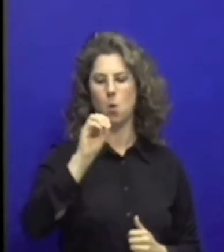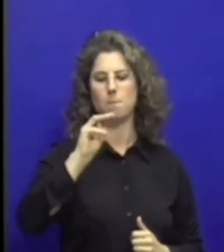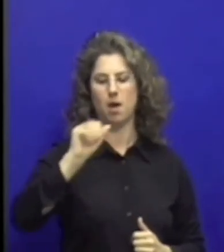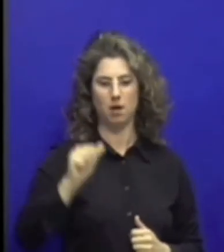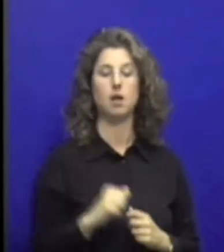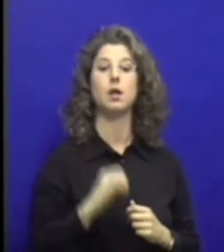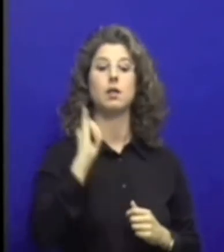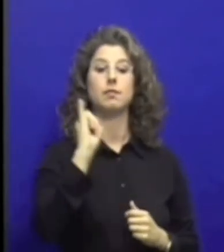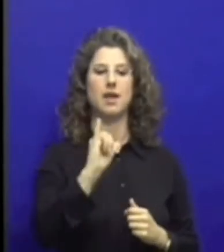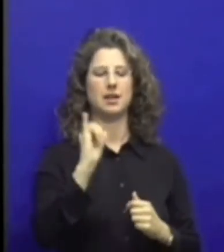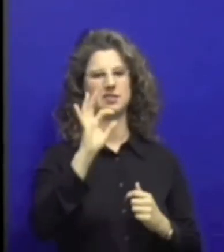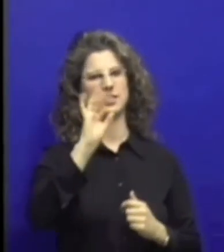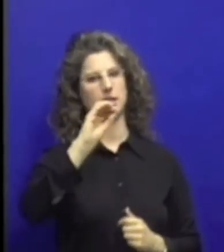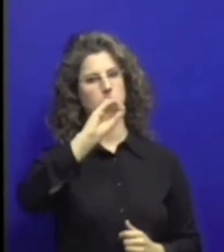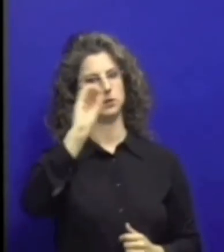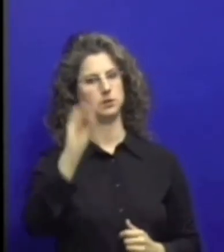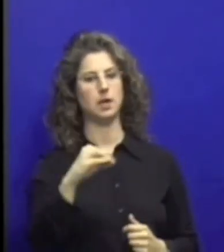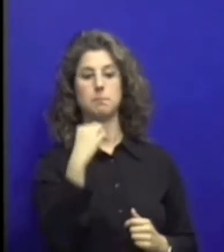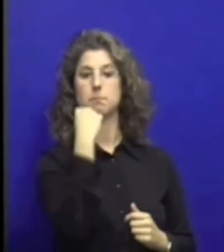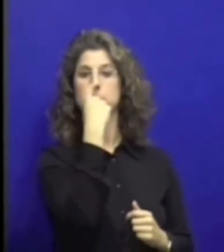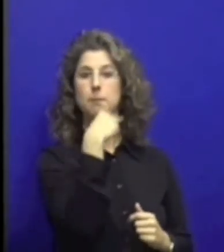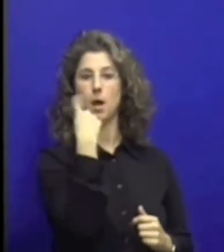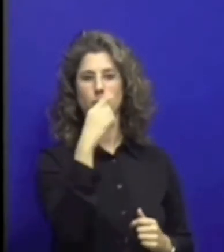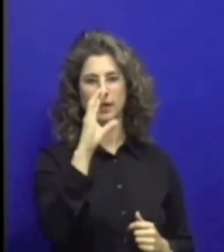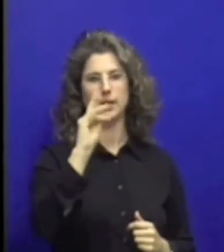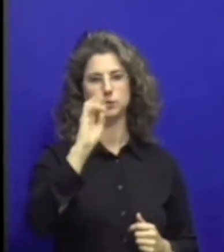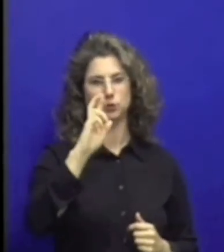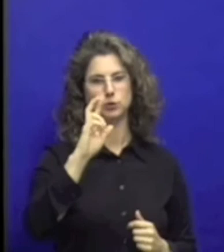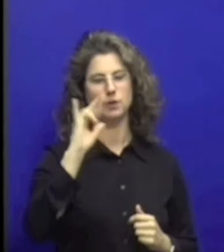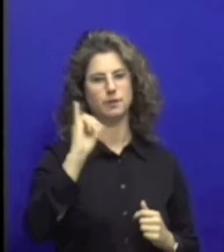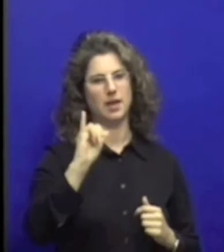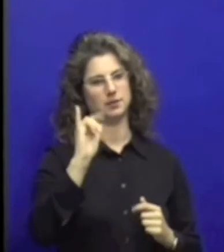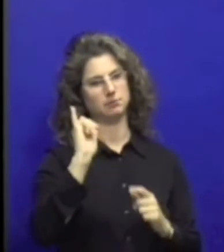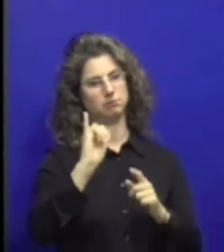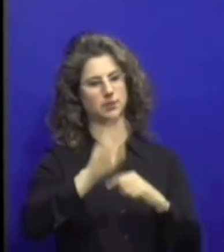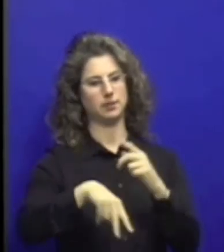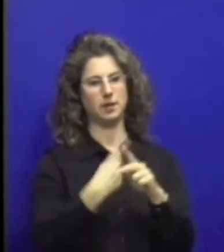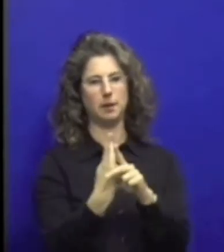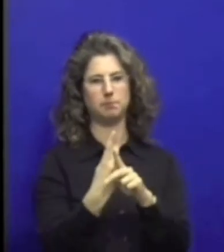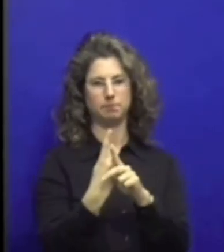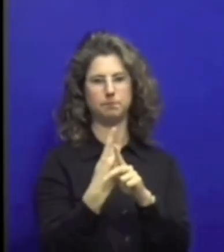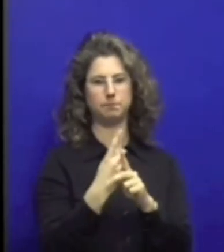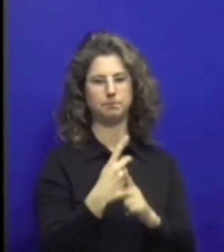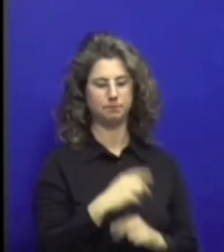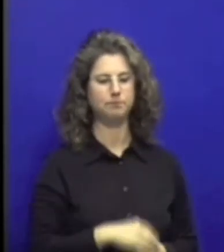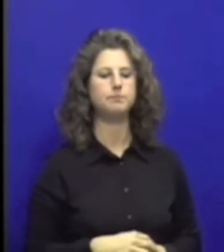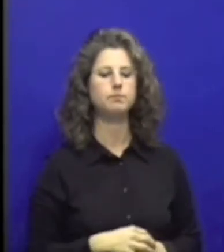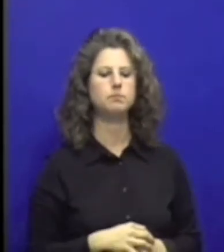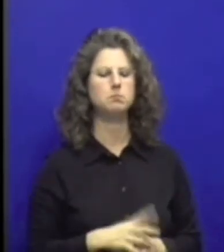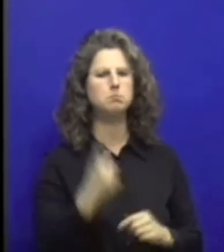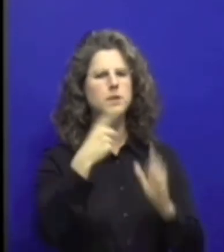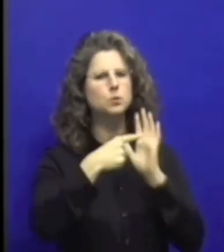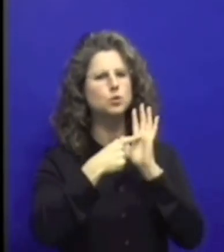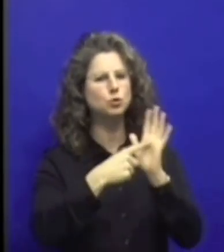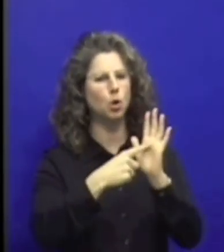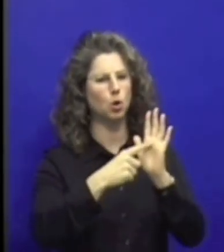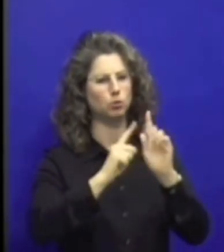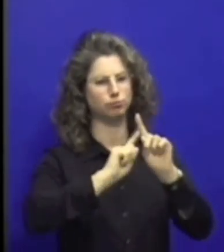90% of mouth cancer is this type of cancer. I'm going to show you a number of